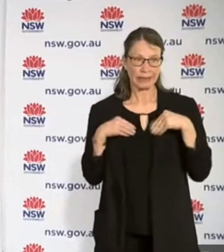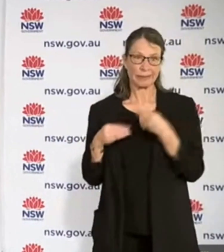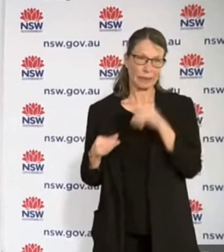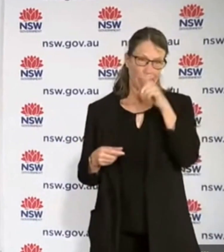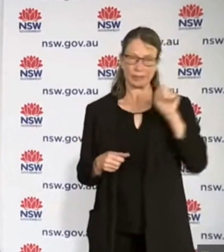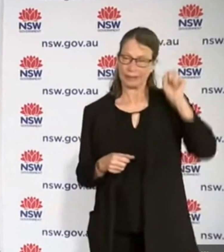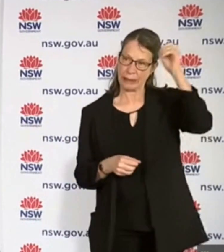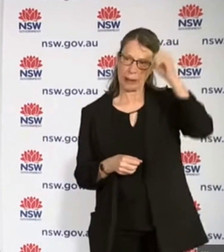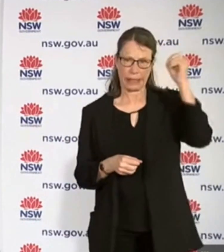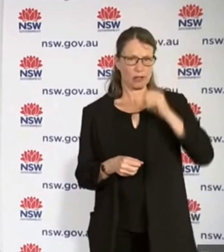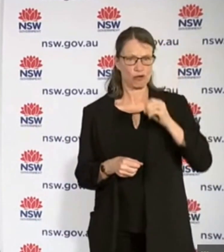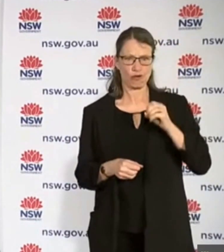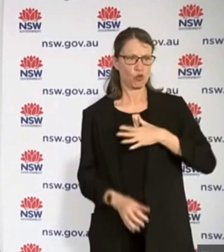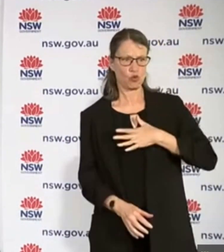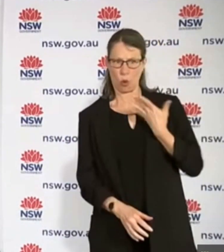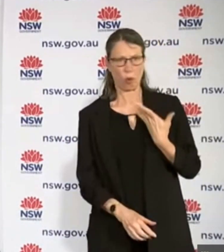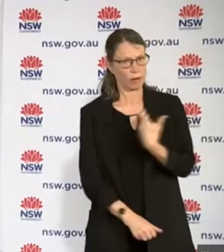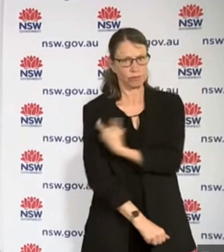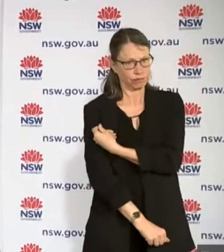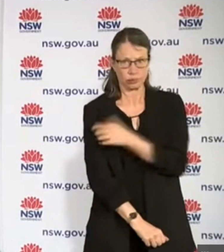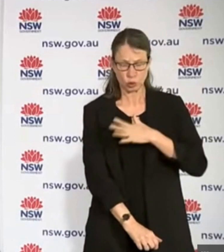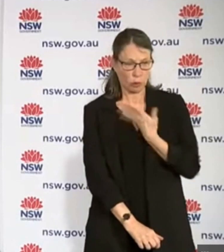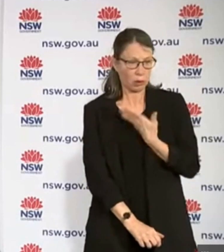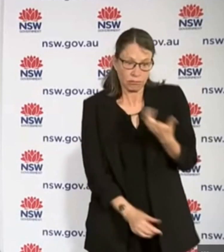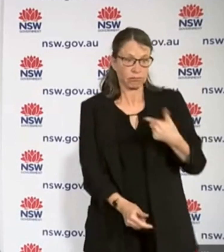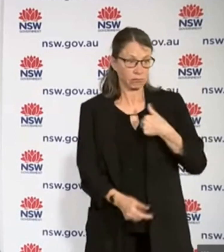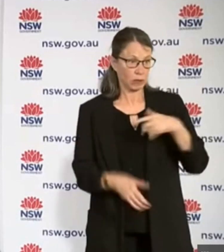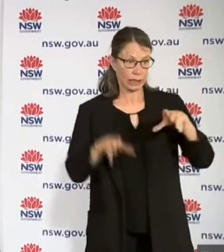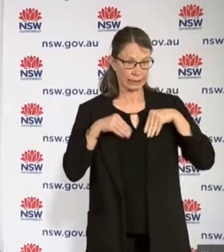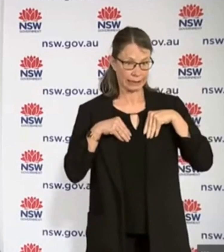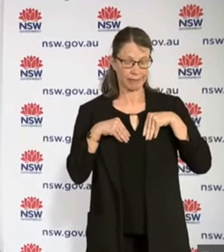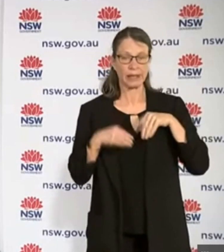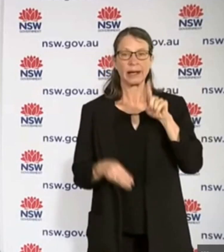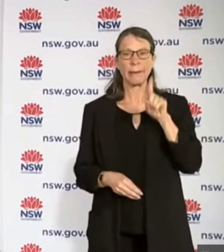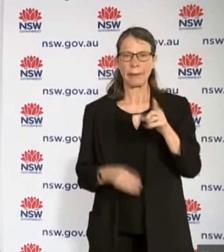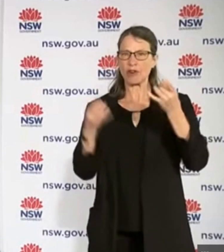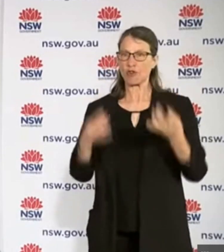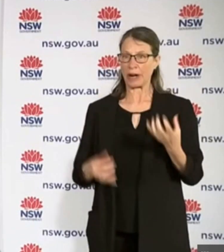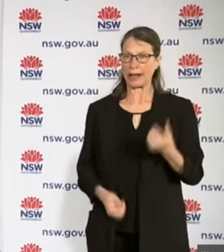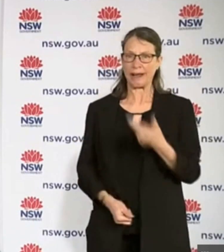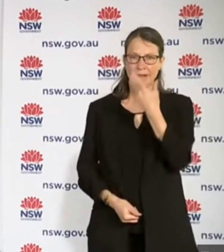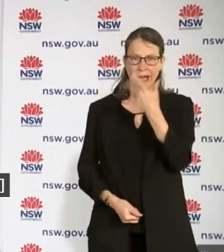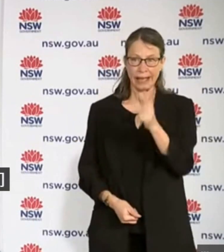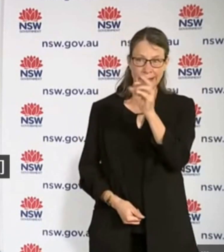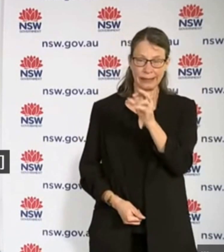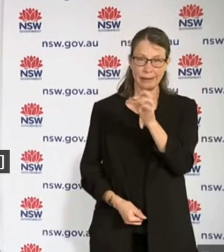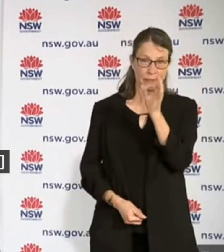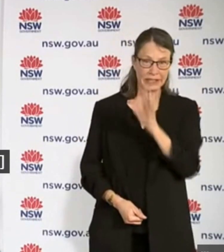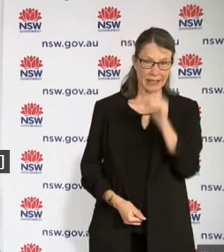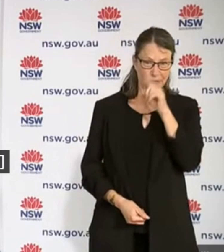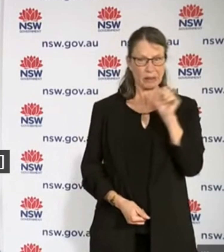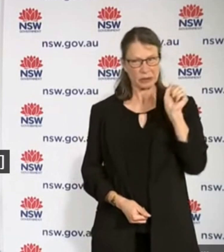have 85.5% of our adult population already signed up to vaccination, that gives us